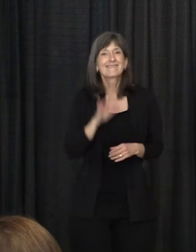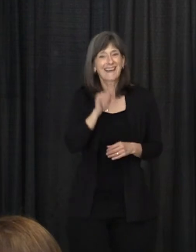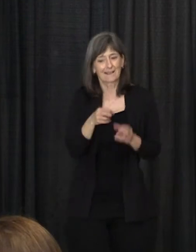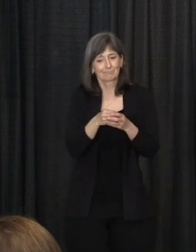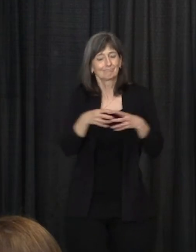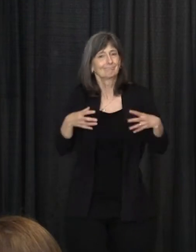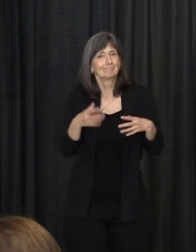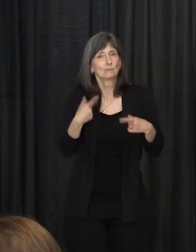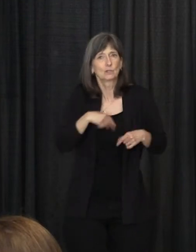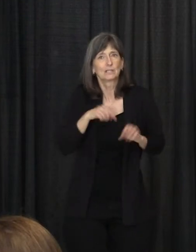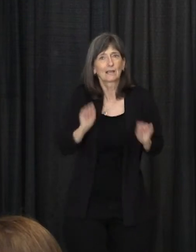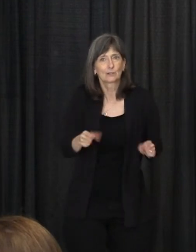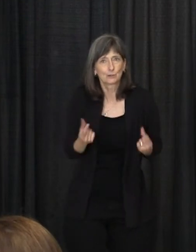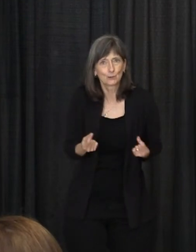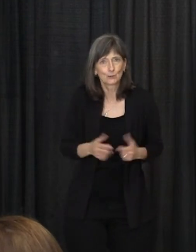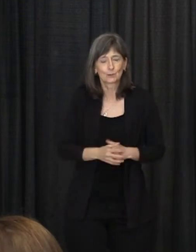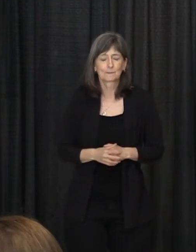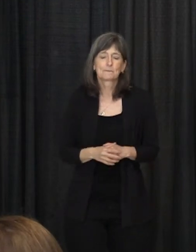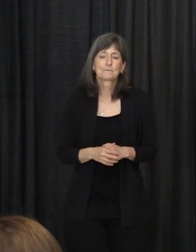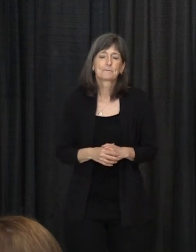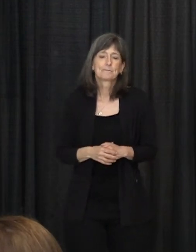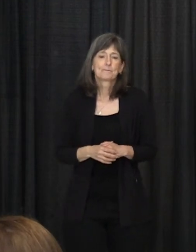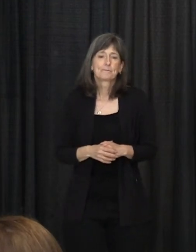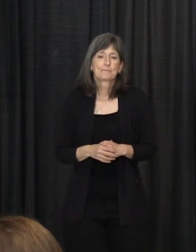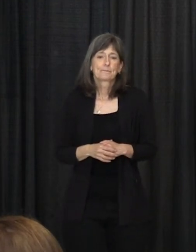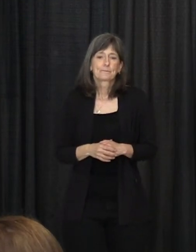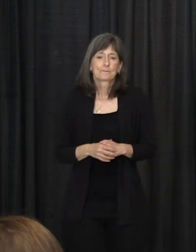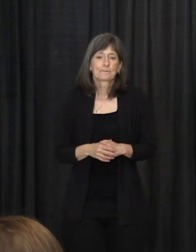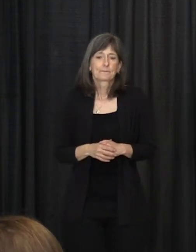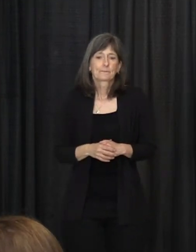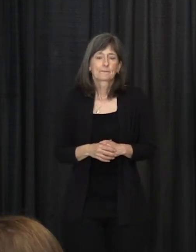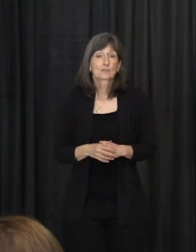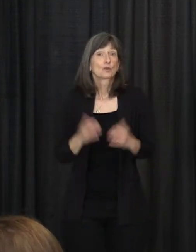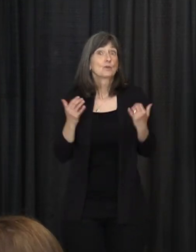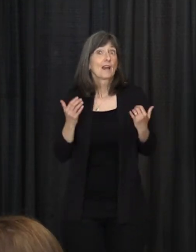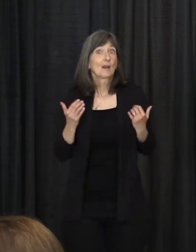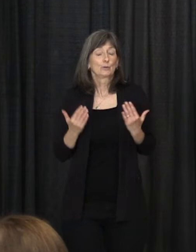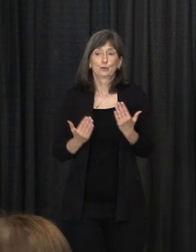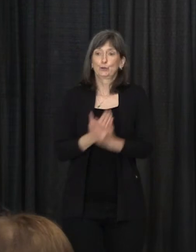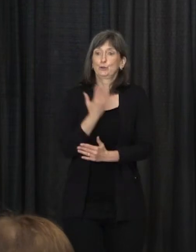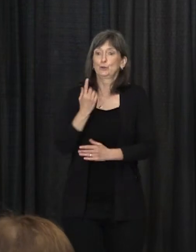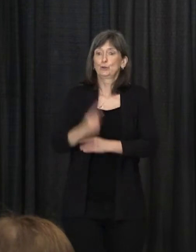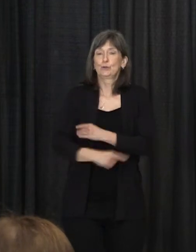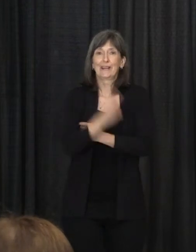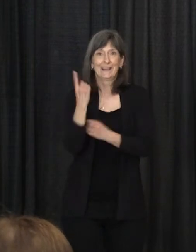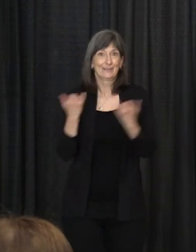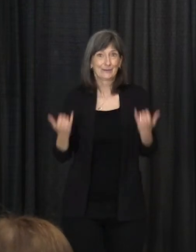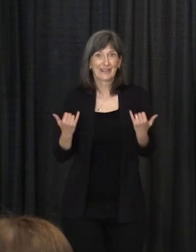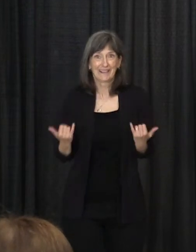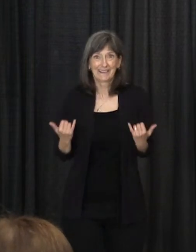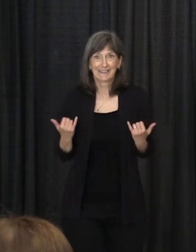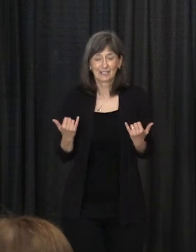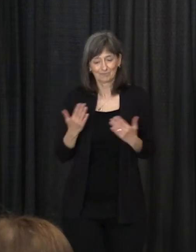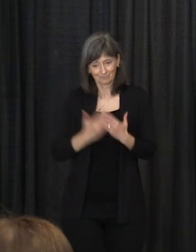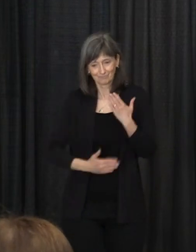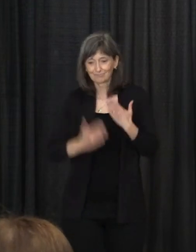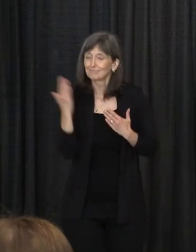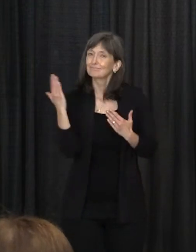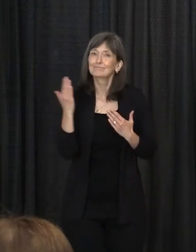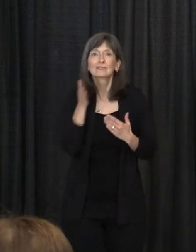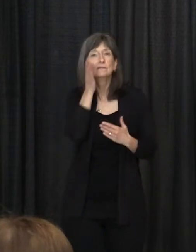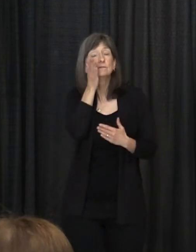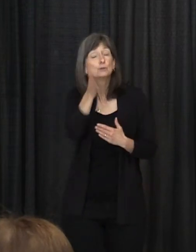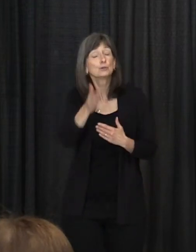diversity that we seek. So with that said, ladies and gentlemen, we are off to a brand new day. We're off to a brand new day and a brand new